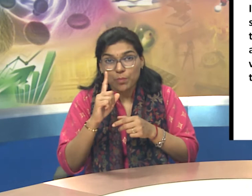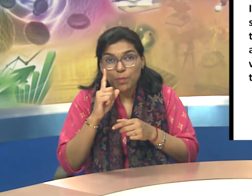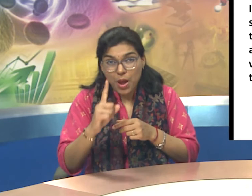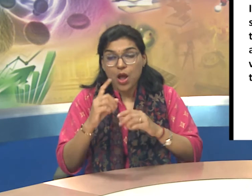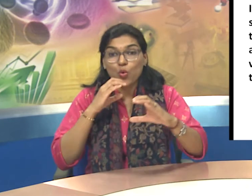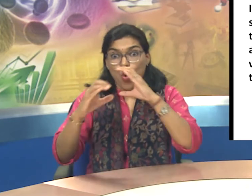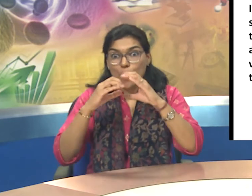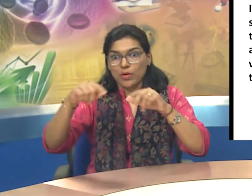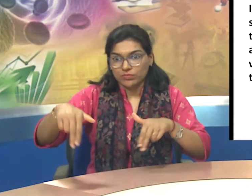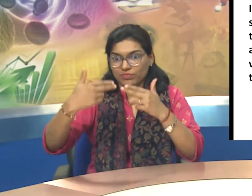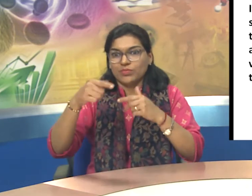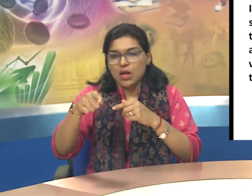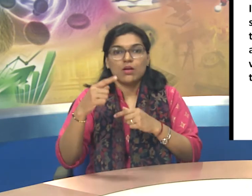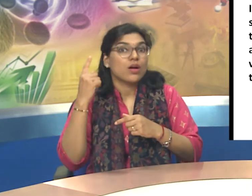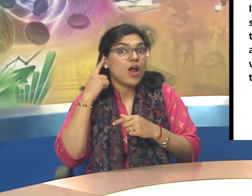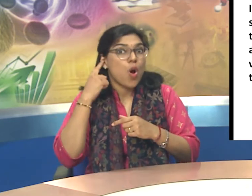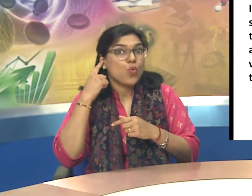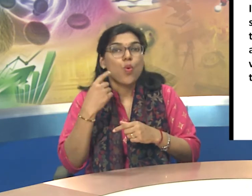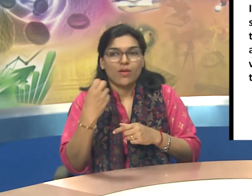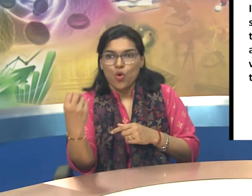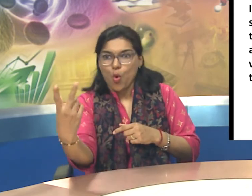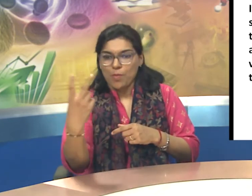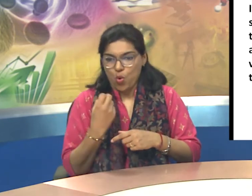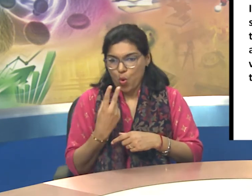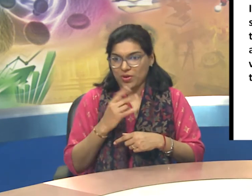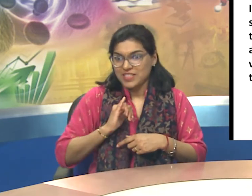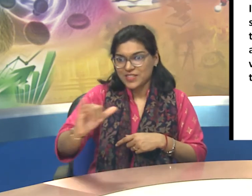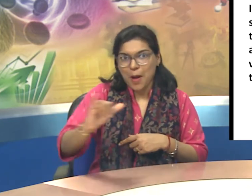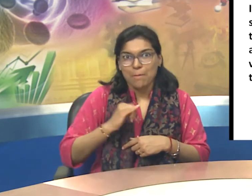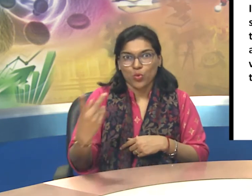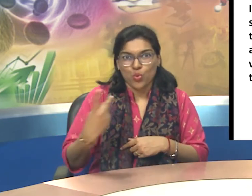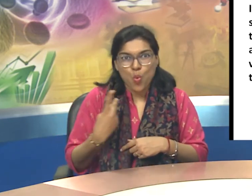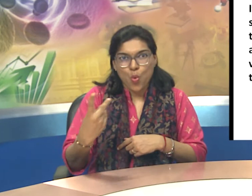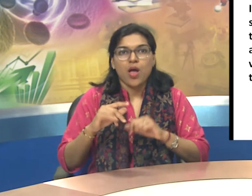participants listen to the voice and respond